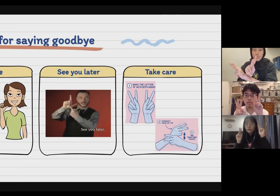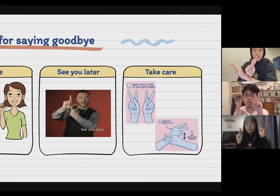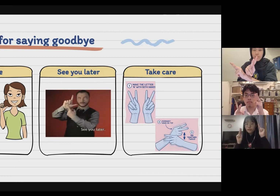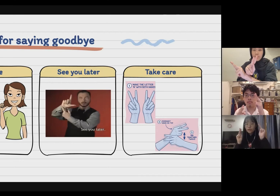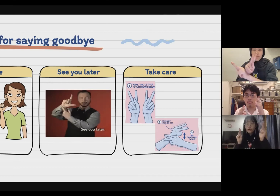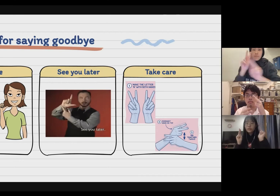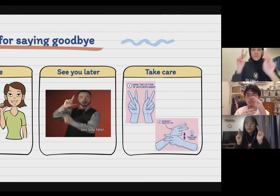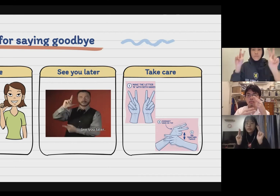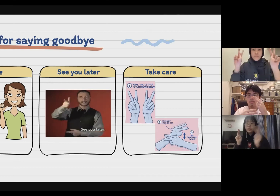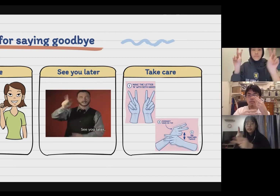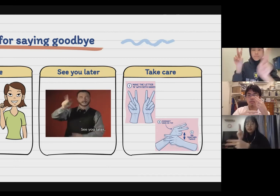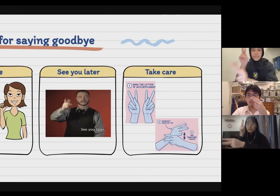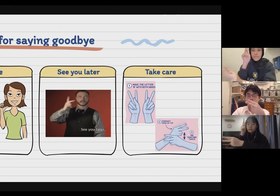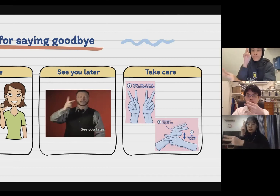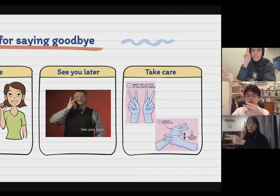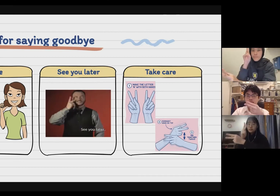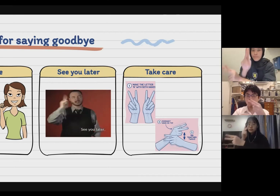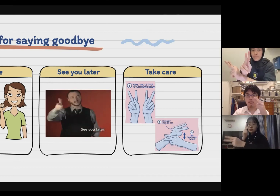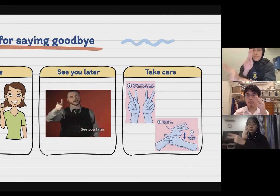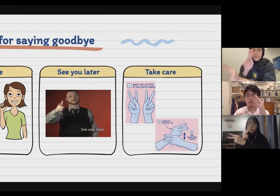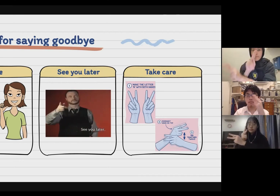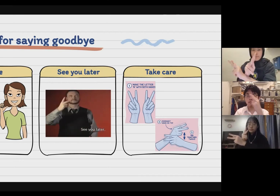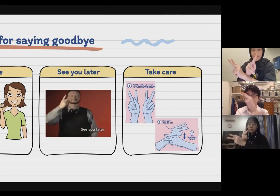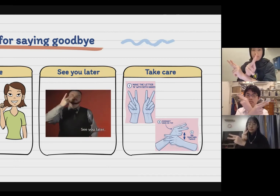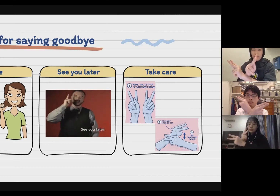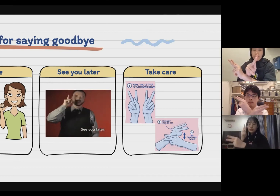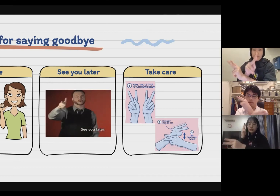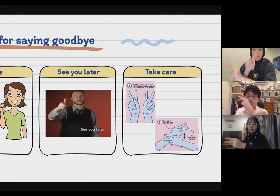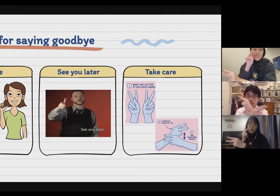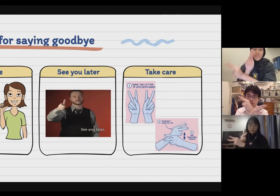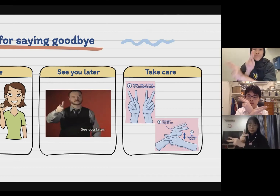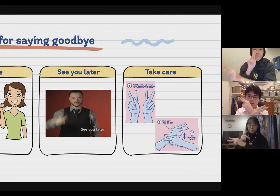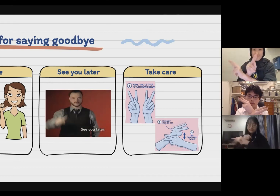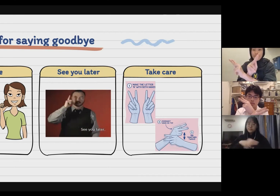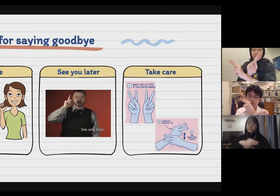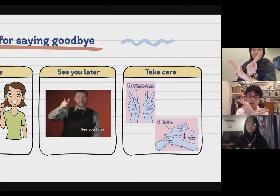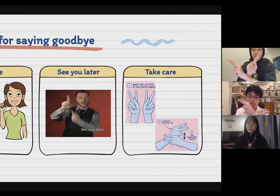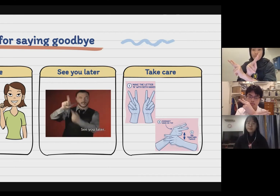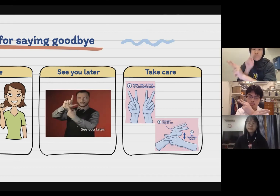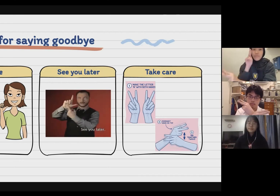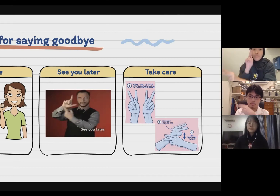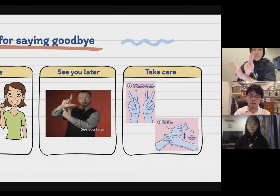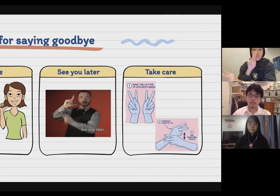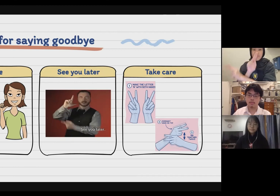your dominant hand on top of your non-dominant hand. So take care.